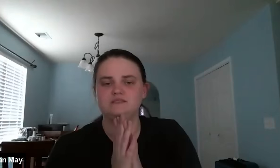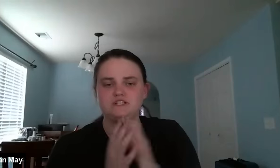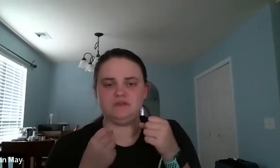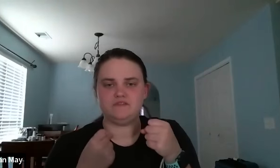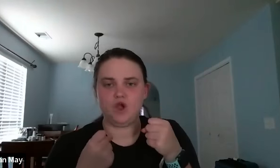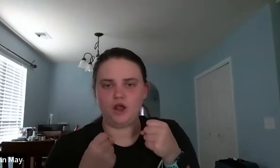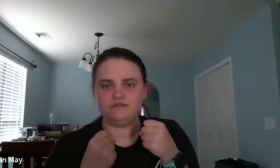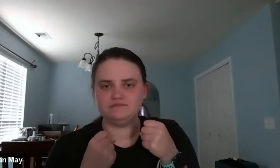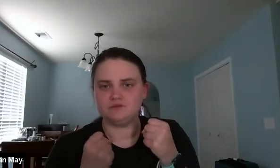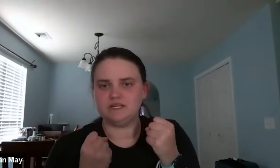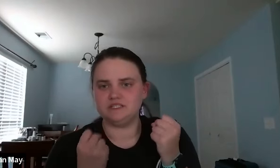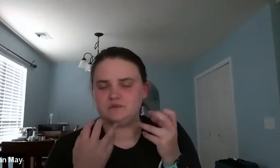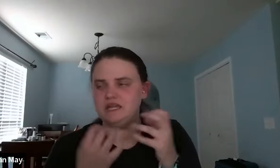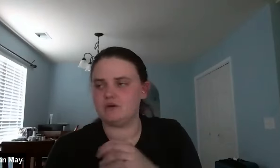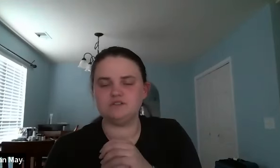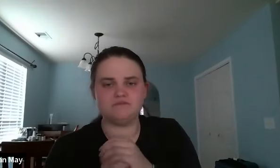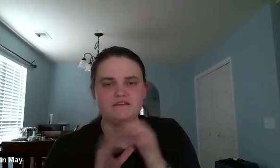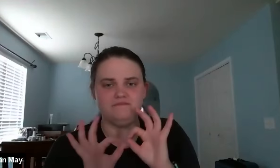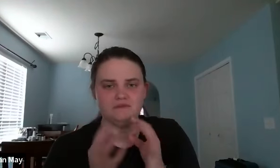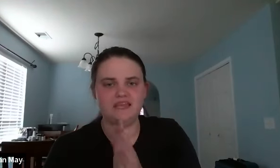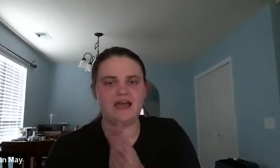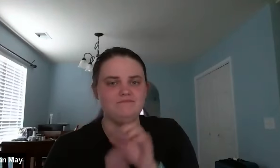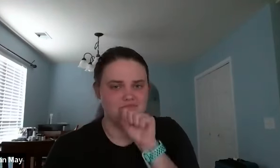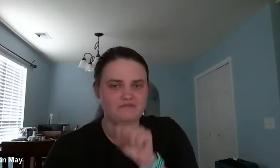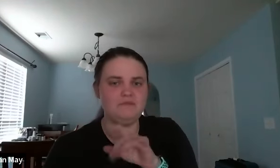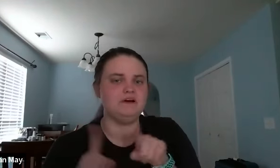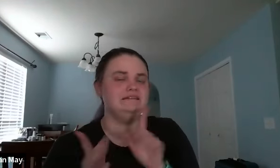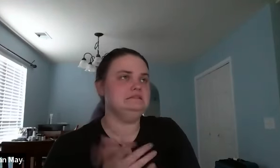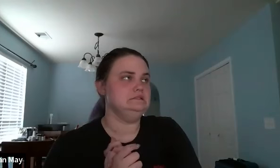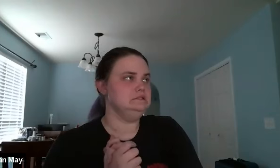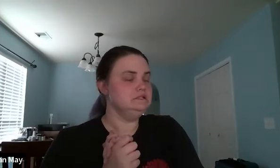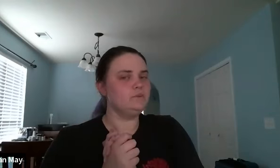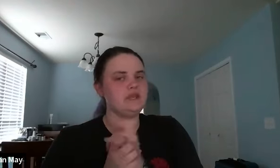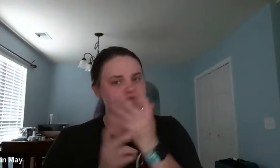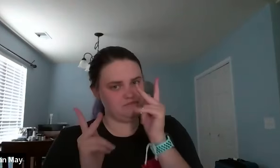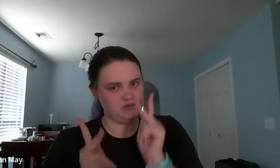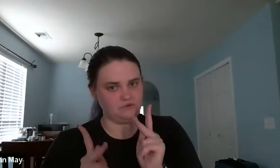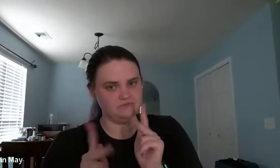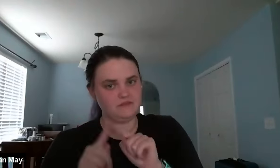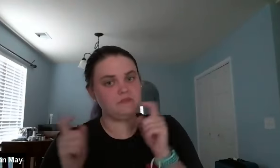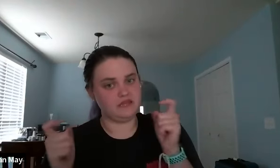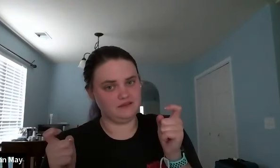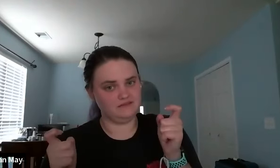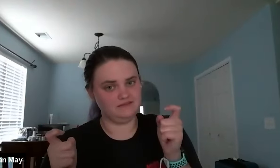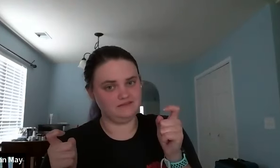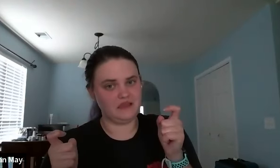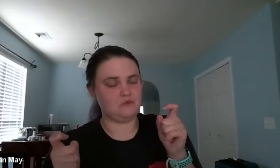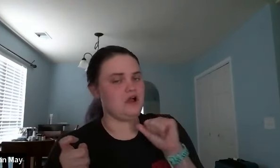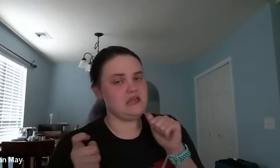especially being in the car so many hours with my family. I love them, but when you have 5 people and they're big and we're not in